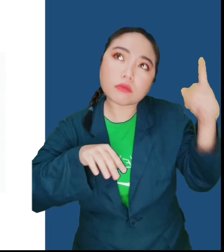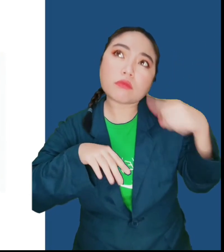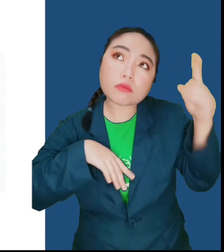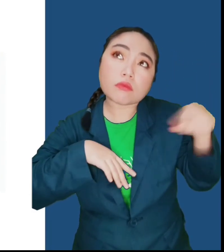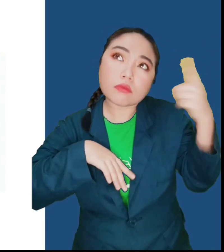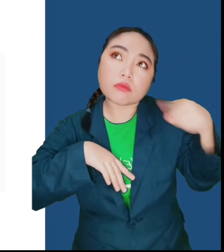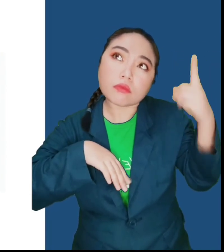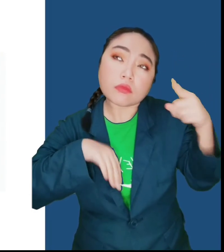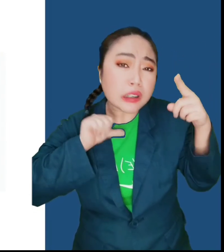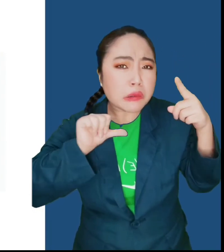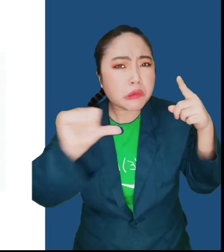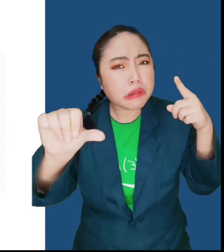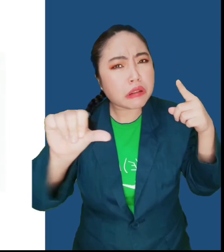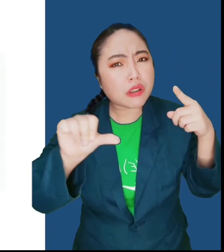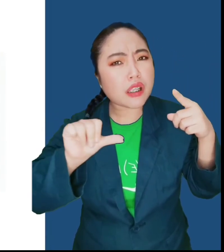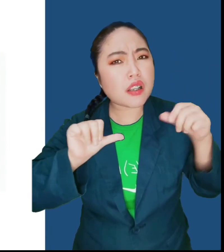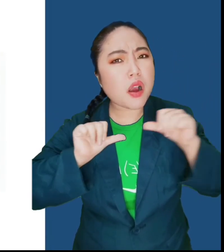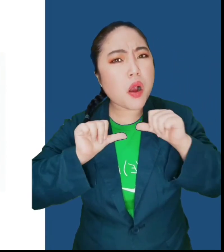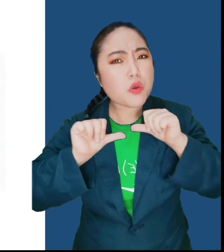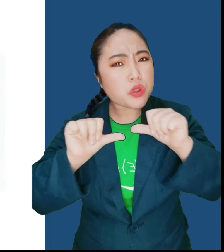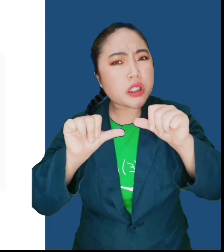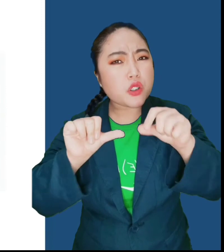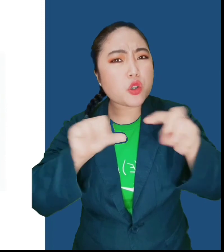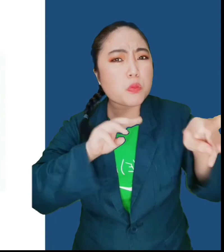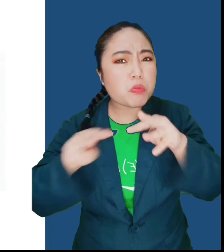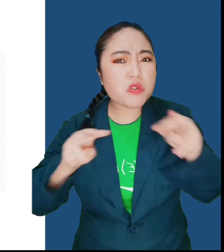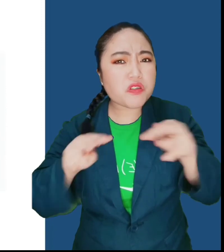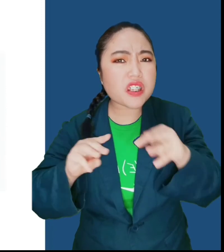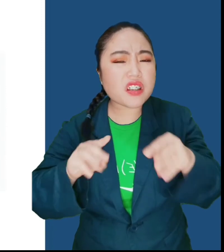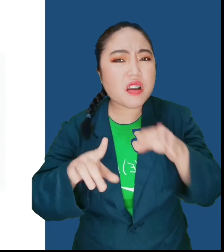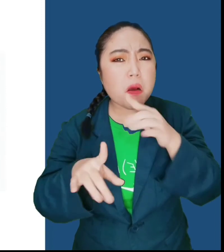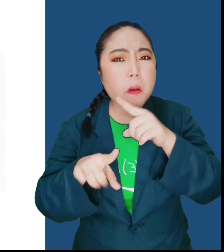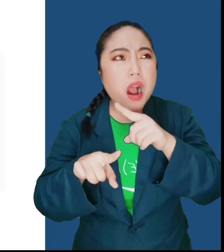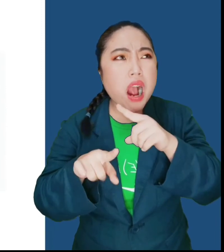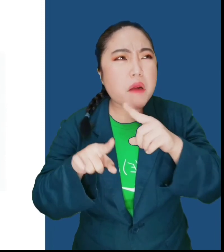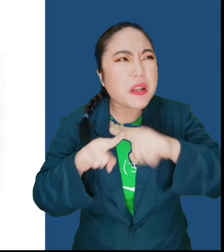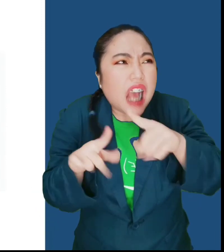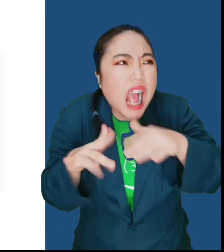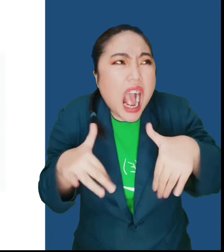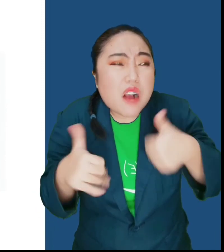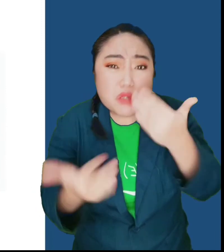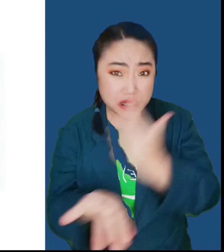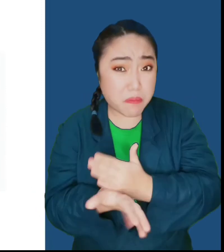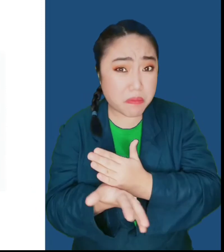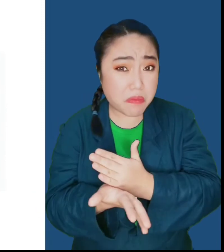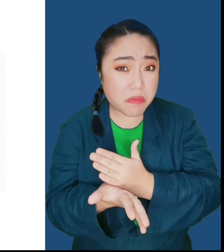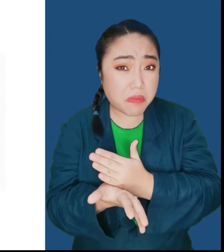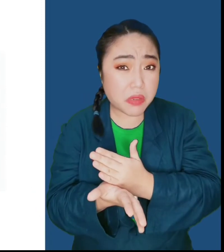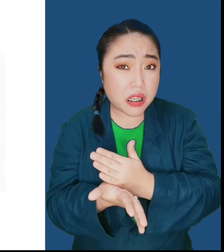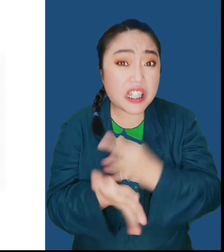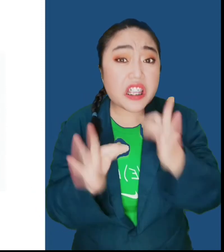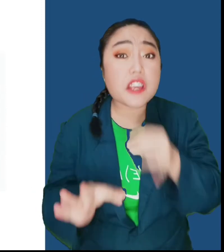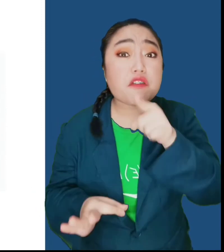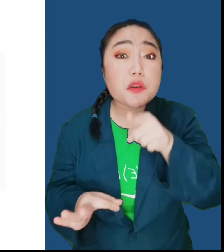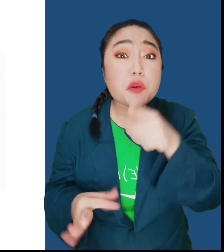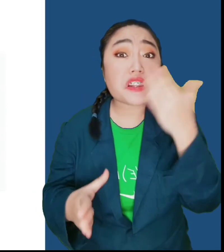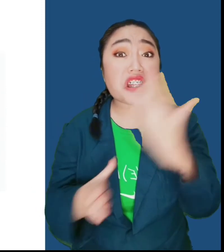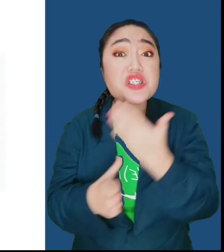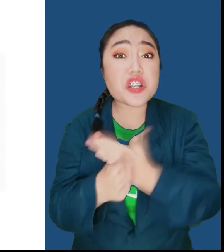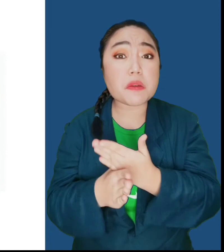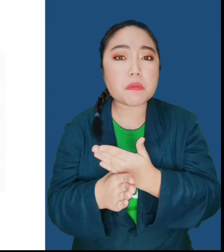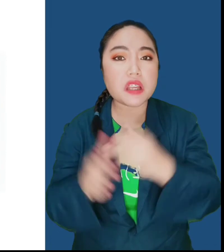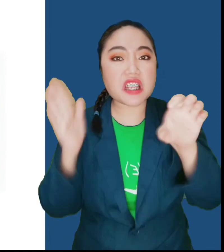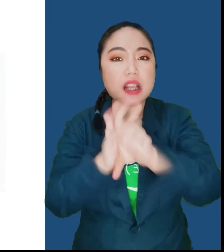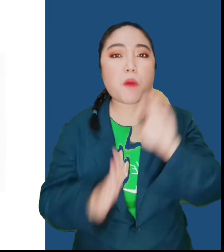Continue moving. But how would it stop? It